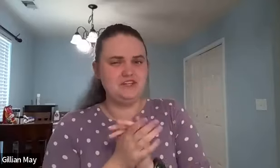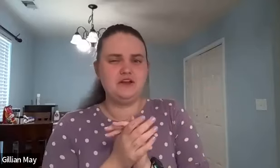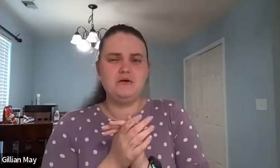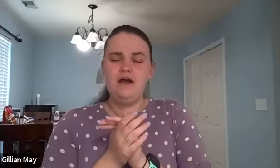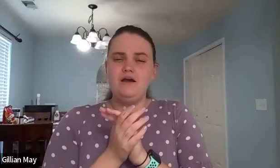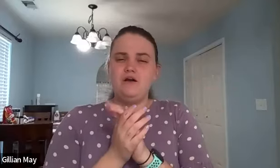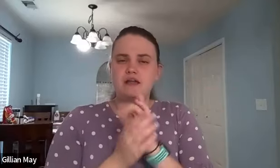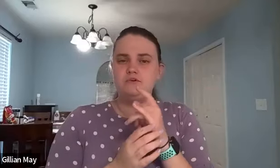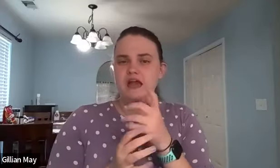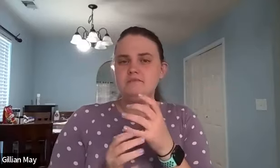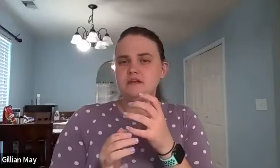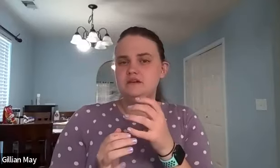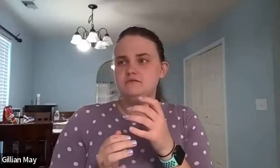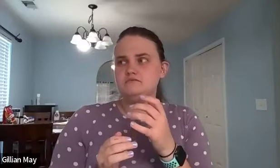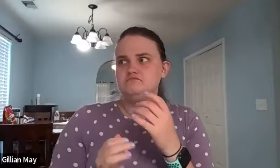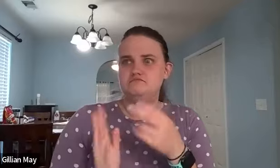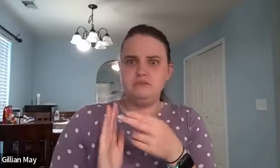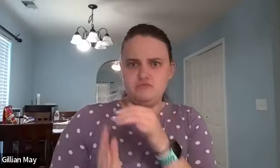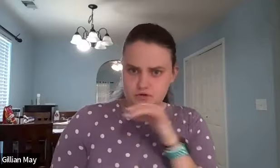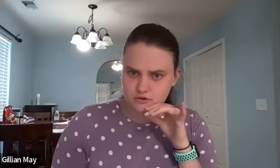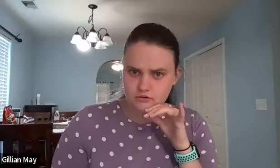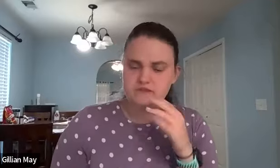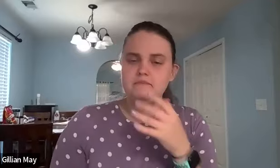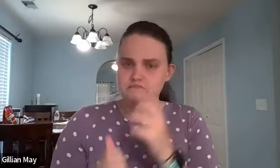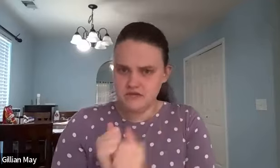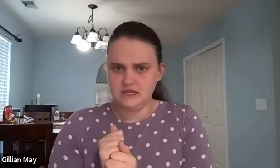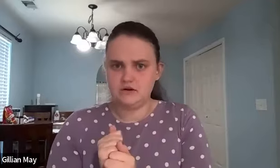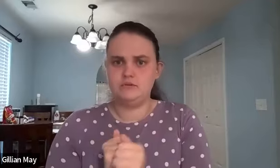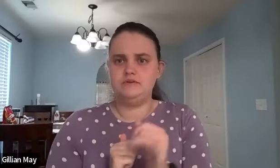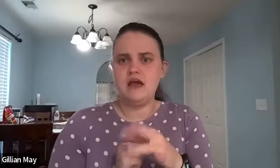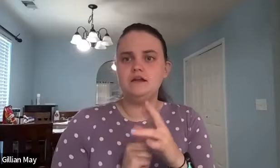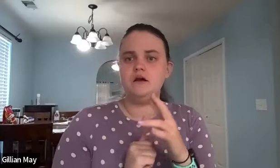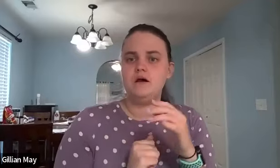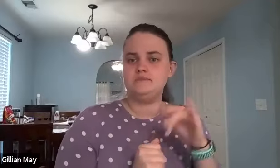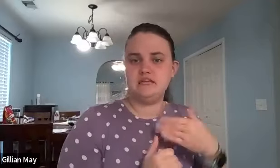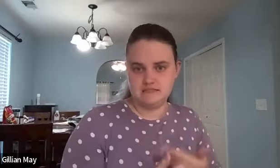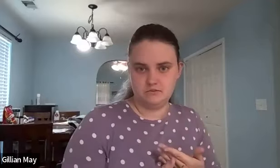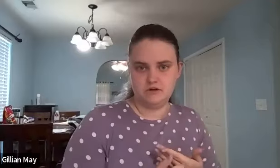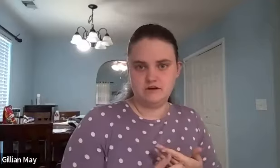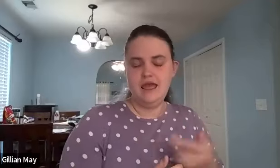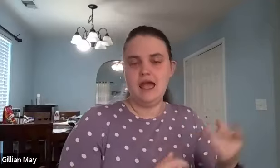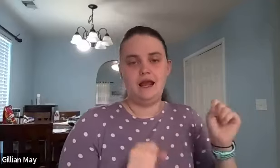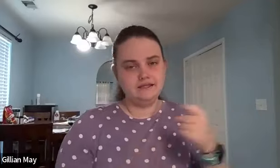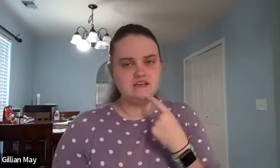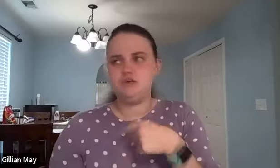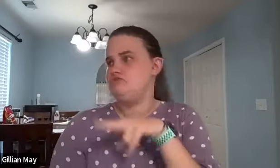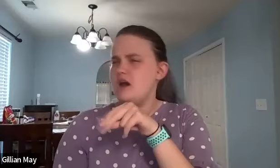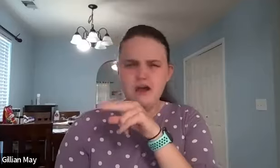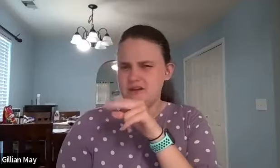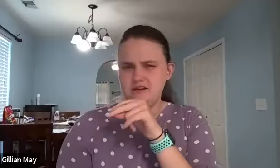go, okay, will that be rude? Would that be mean? Or would that upset someone? And I can tell you,